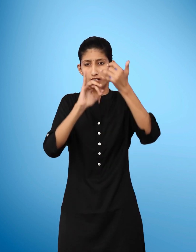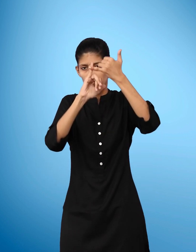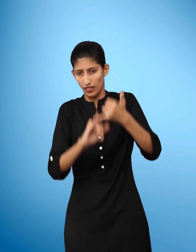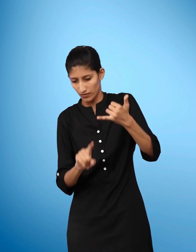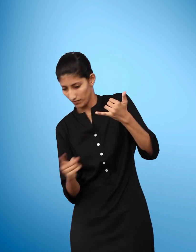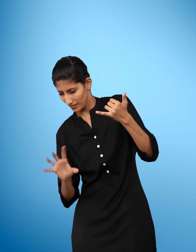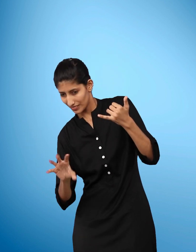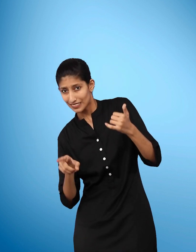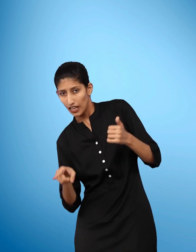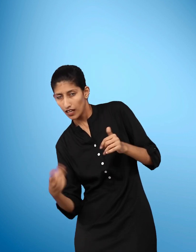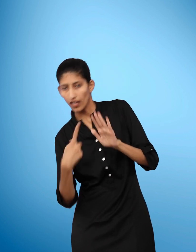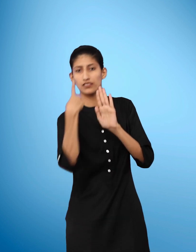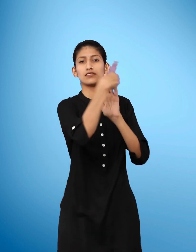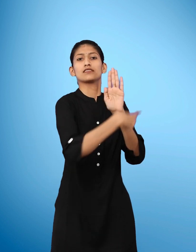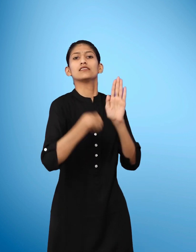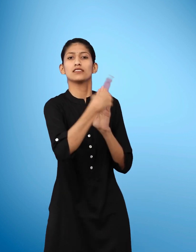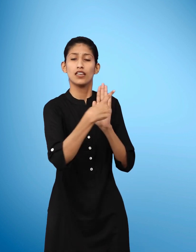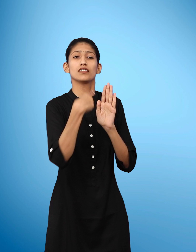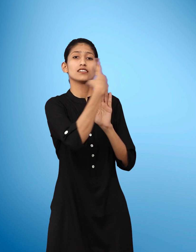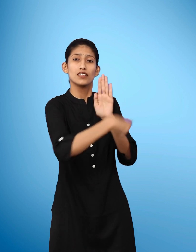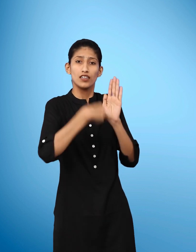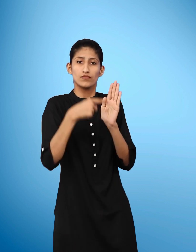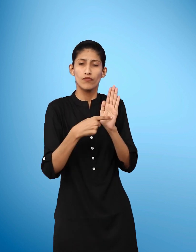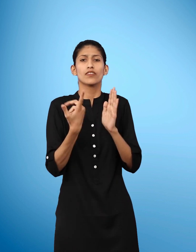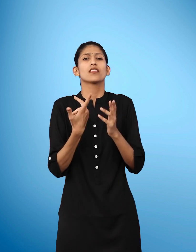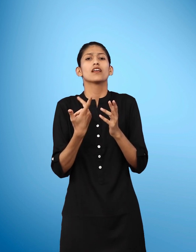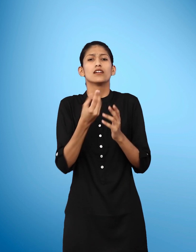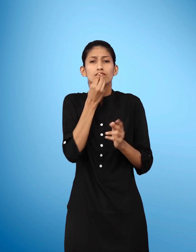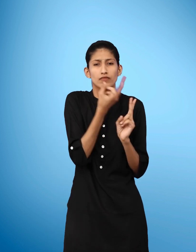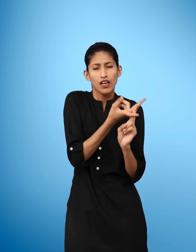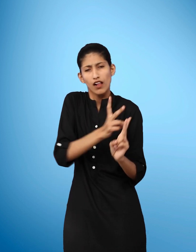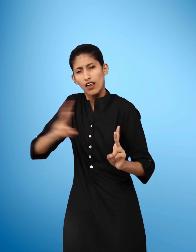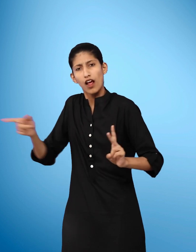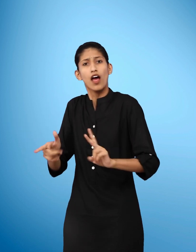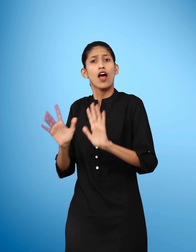Foodstuffs from Sri Lanka, pottery from Myanmar.